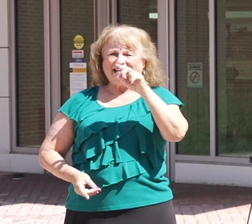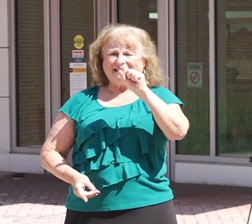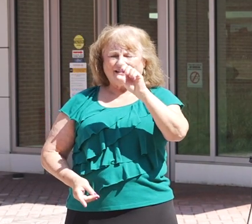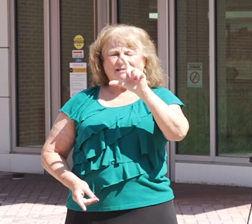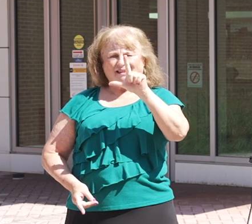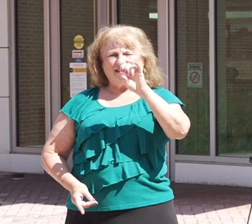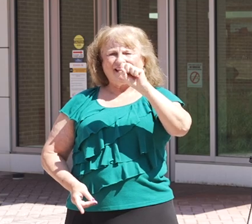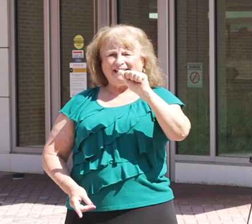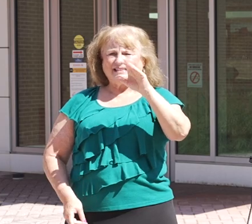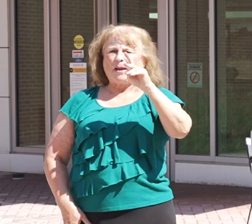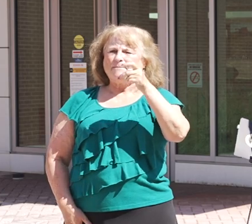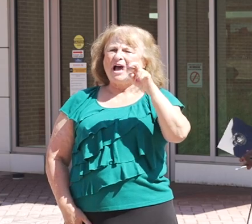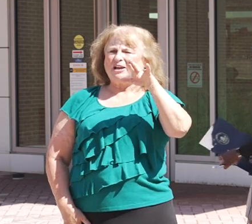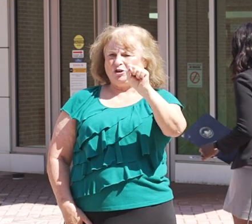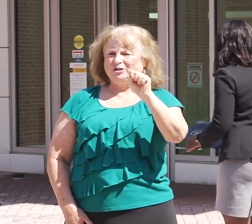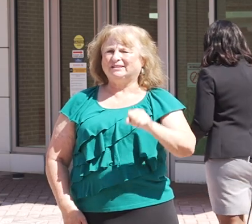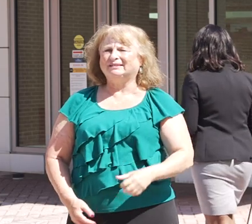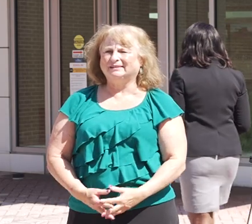Myers.